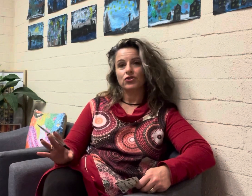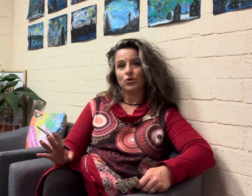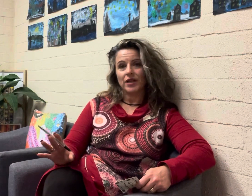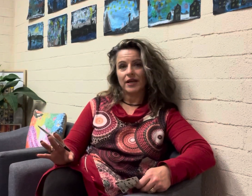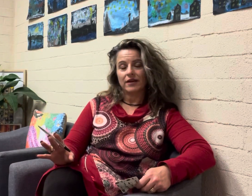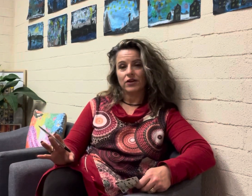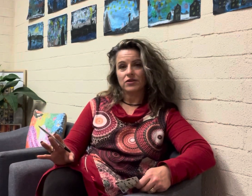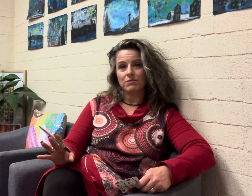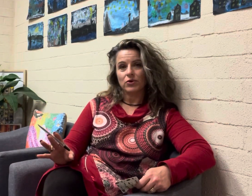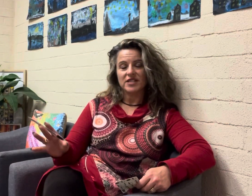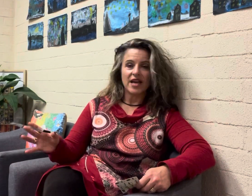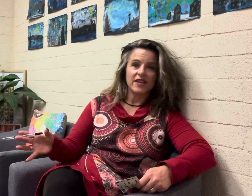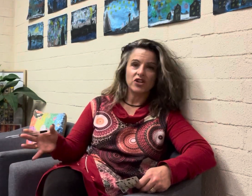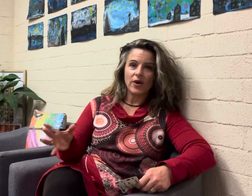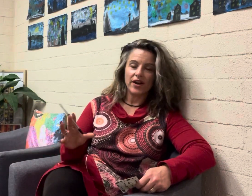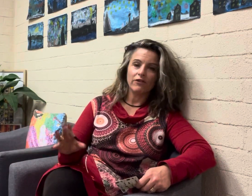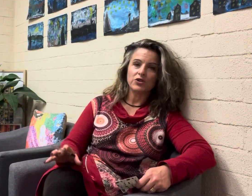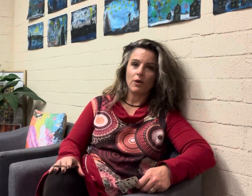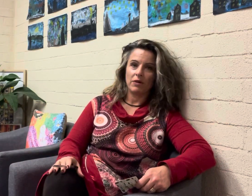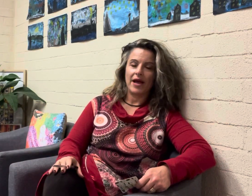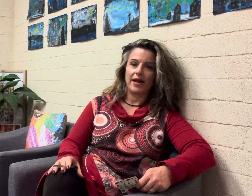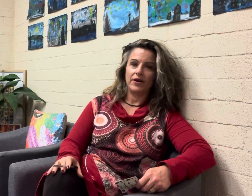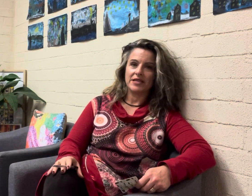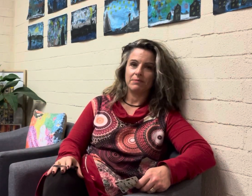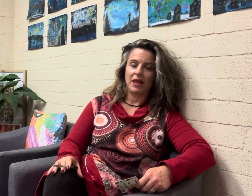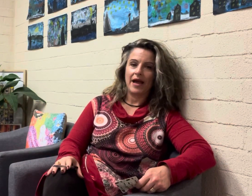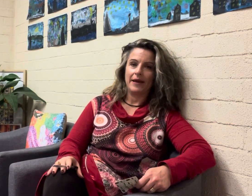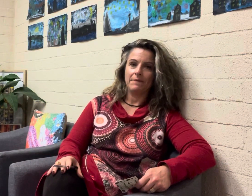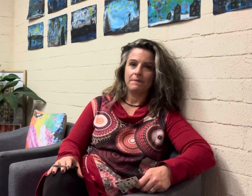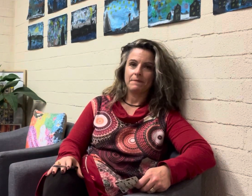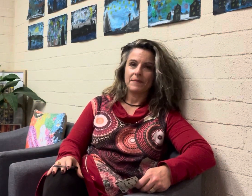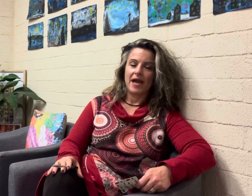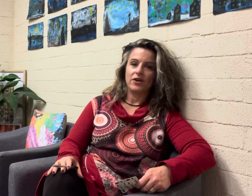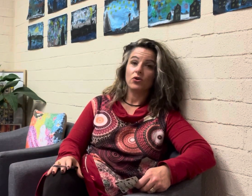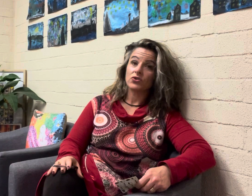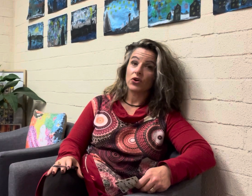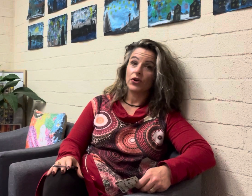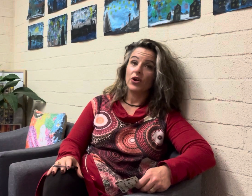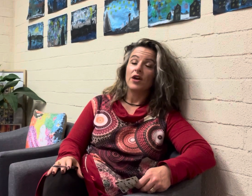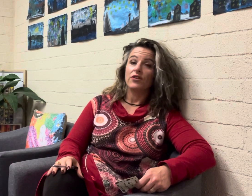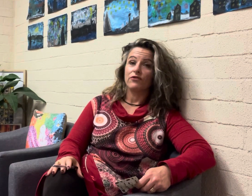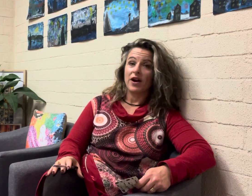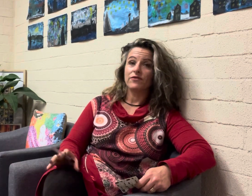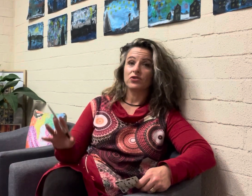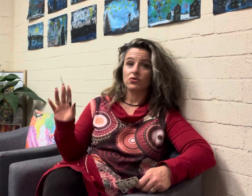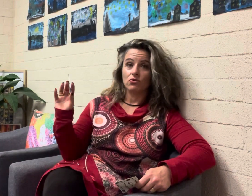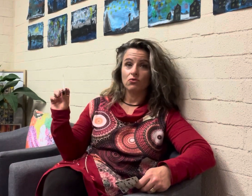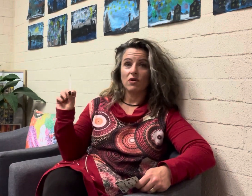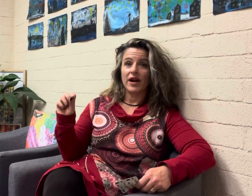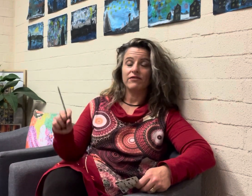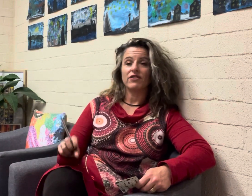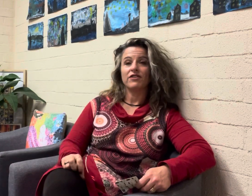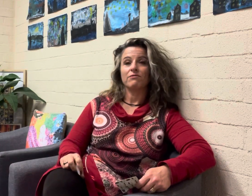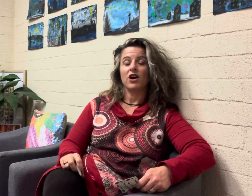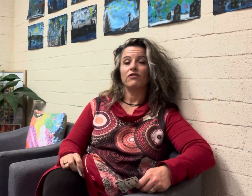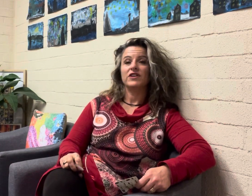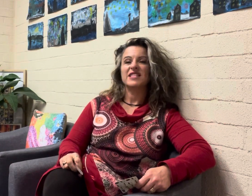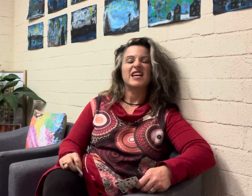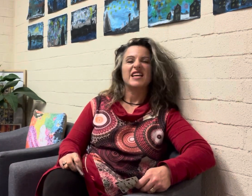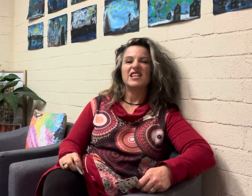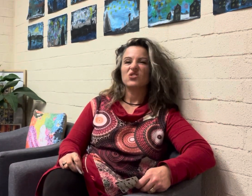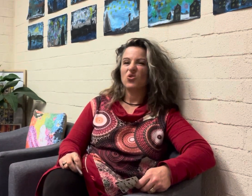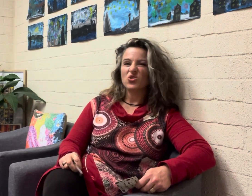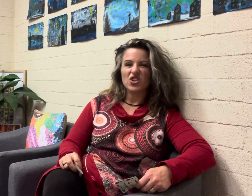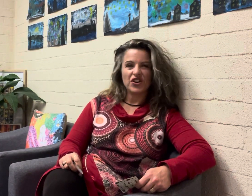go to the toilet, girls and boys, and then you head off to a play area to play. And also, the front of the school, right in front of my